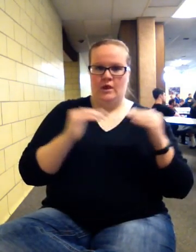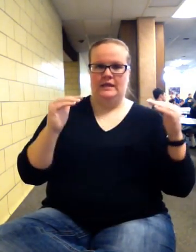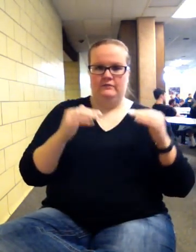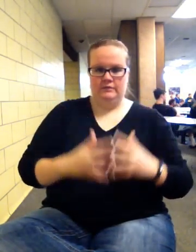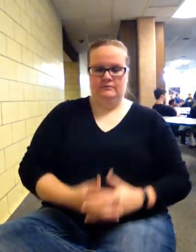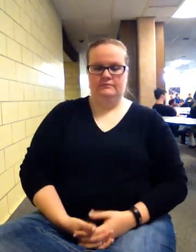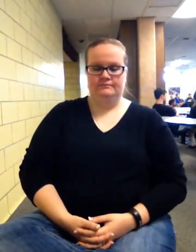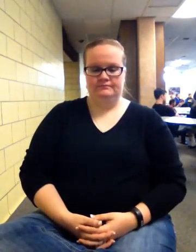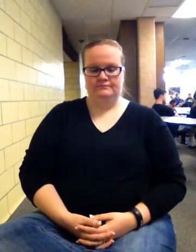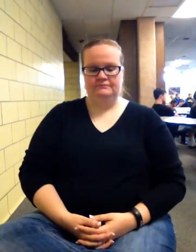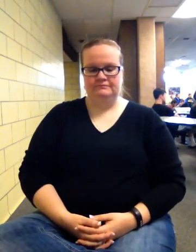Other questions or comments?